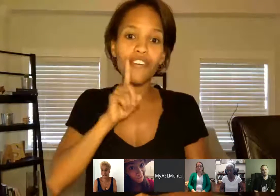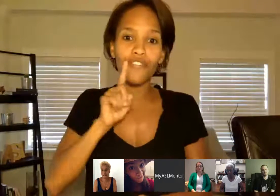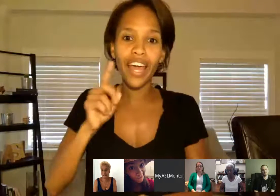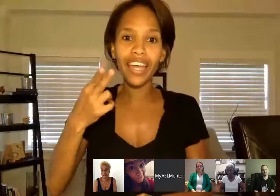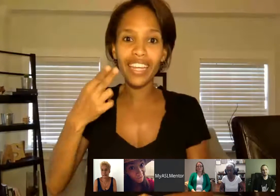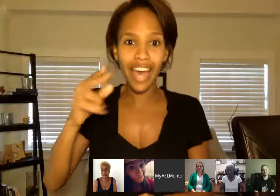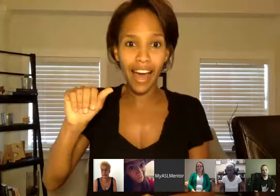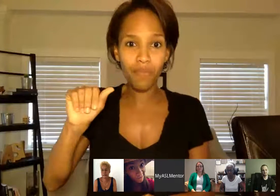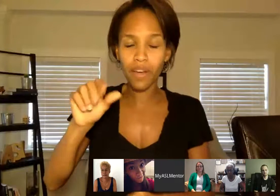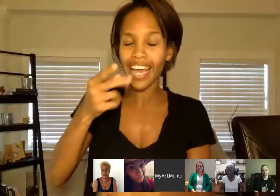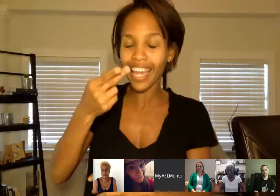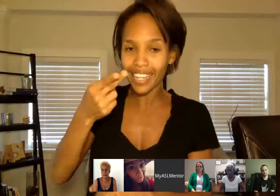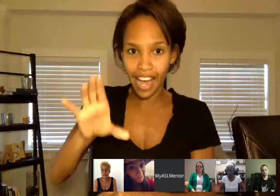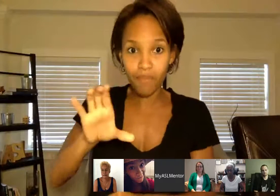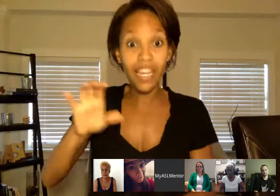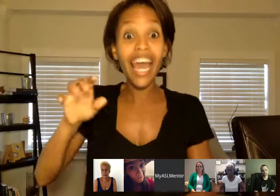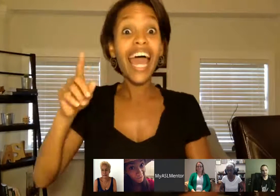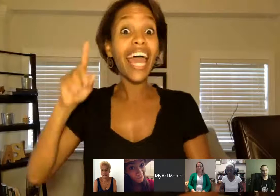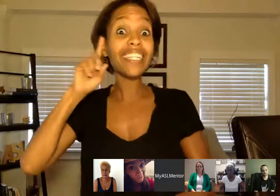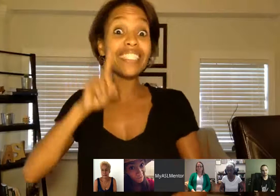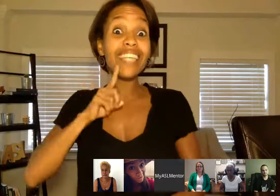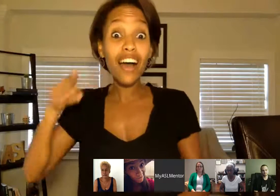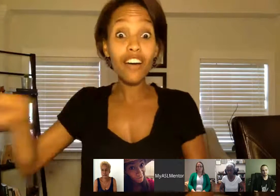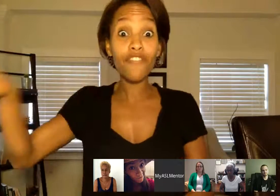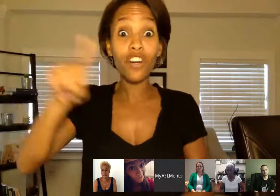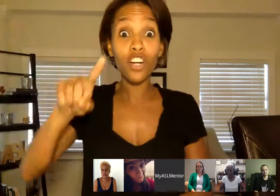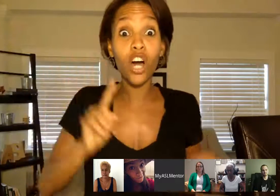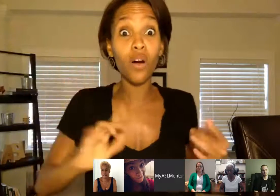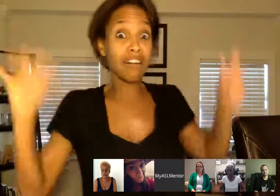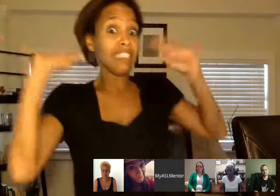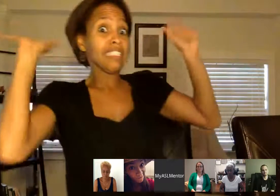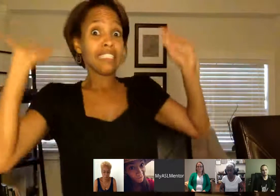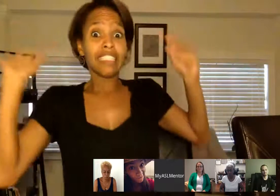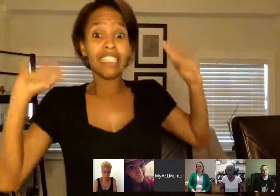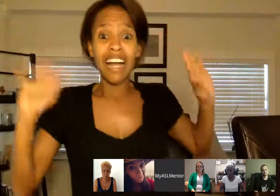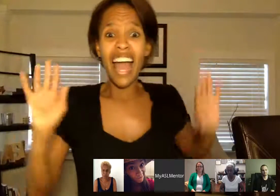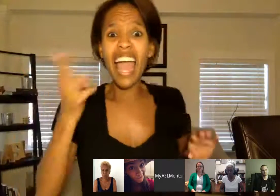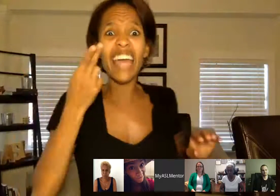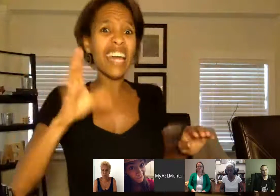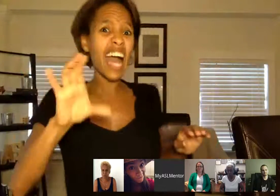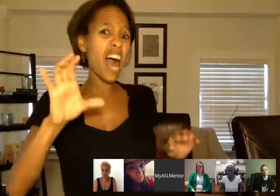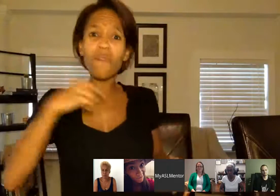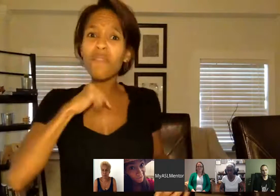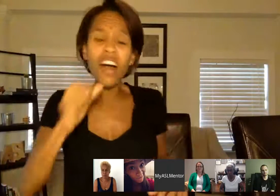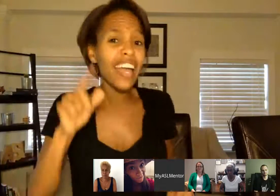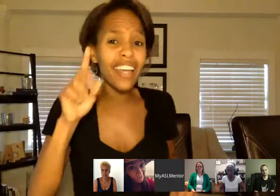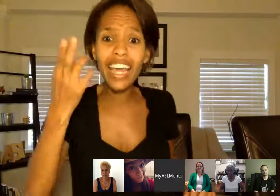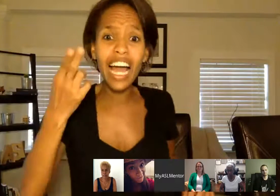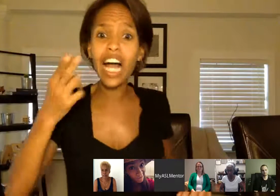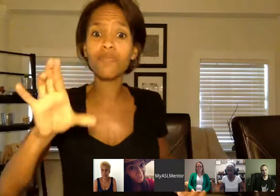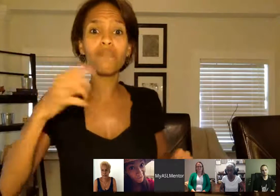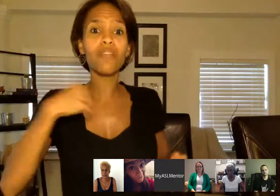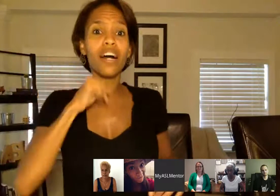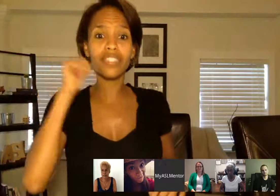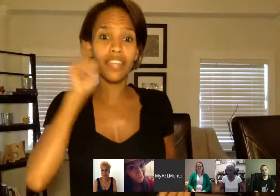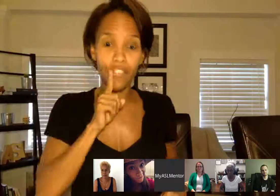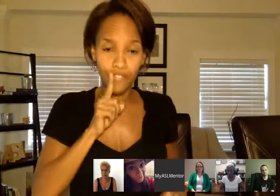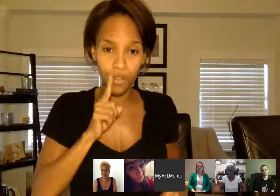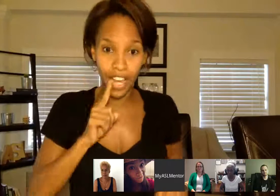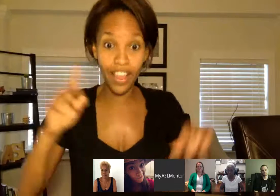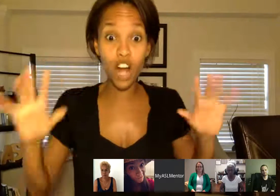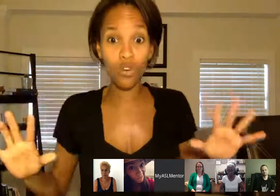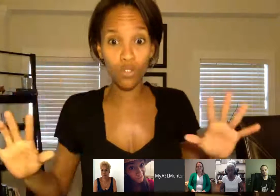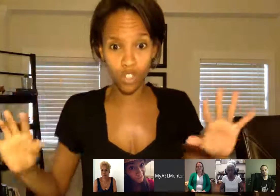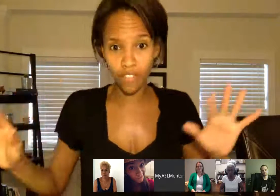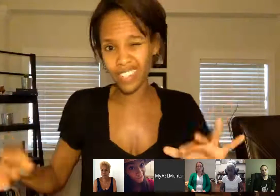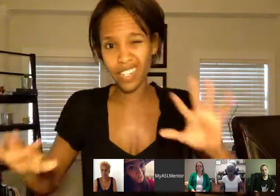disabled, deaf, handicapped, and deaf go, handicapped, I'm not handicapped, I'm not deaf.